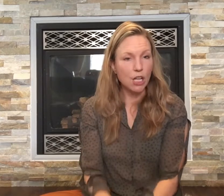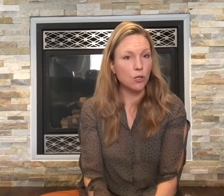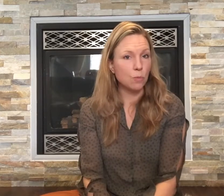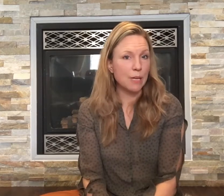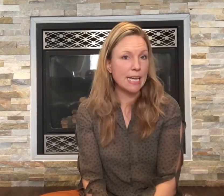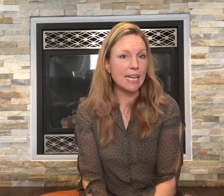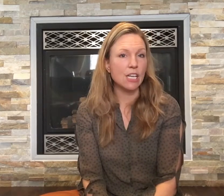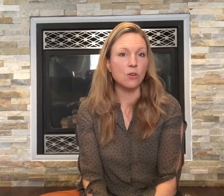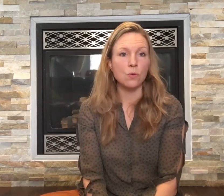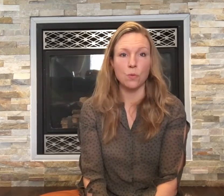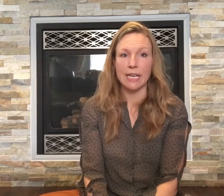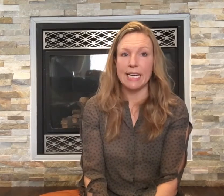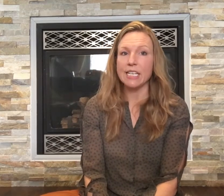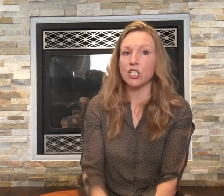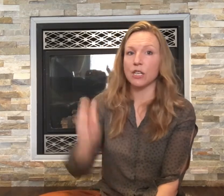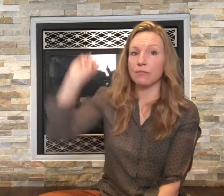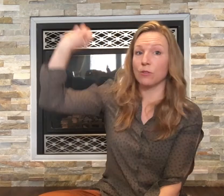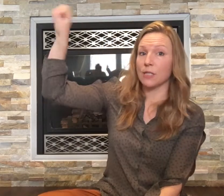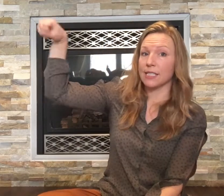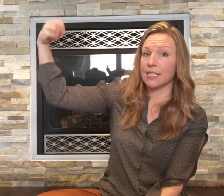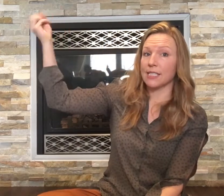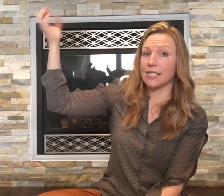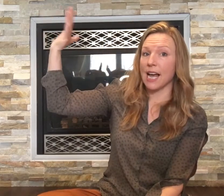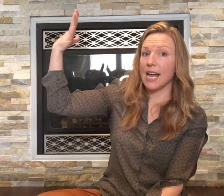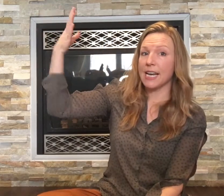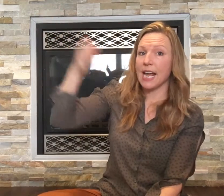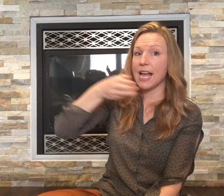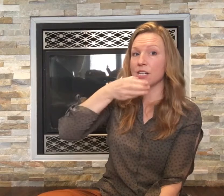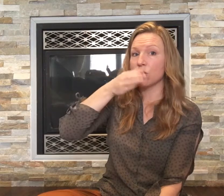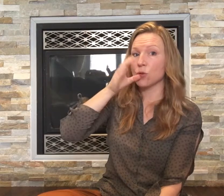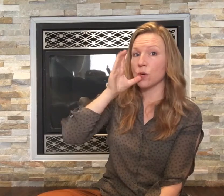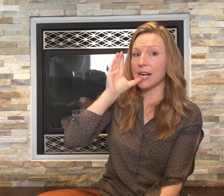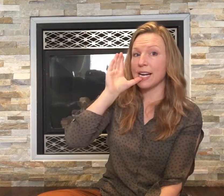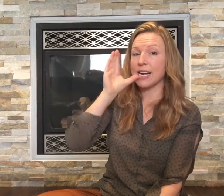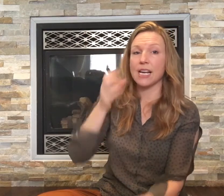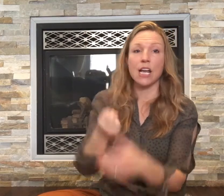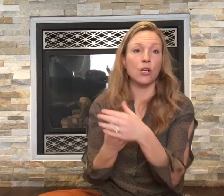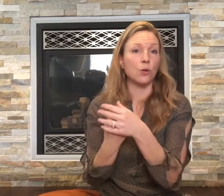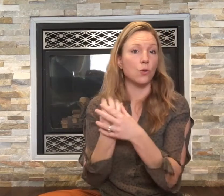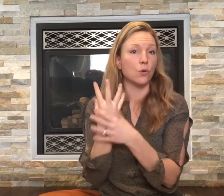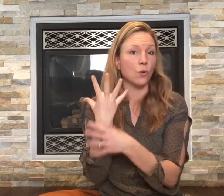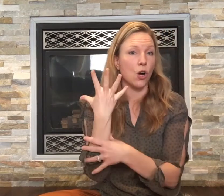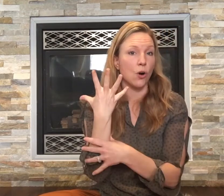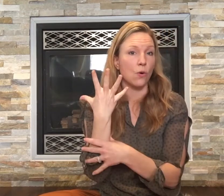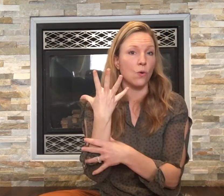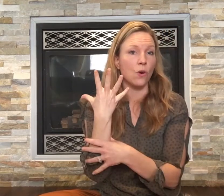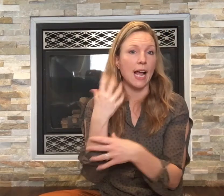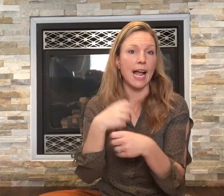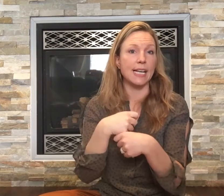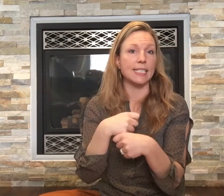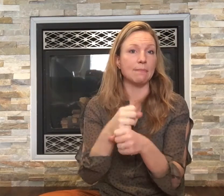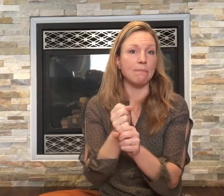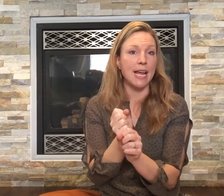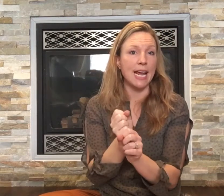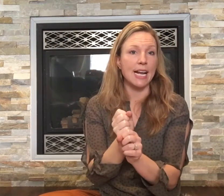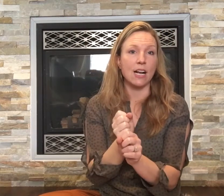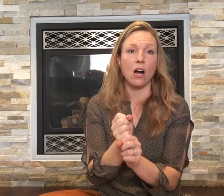You peek, you reach for sun and drink. You grow and make